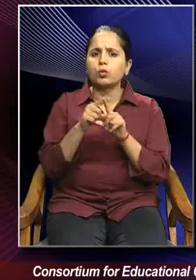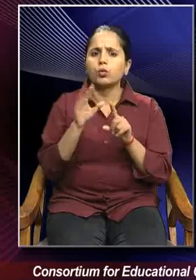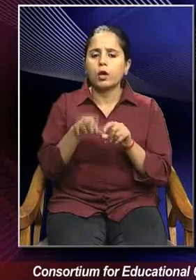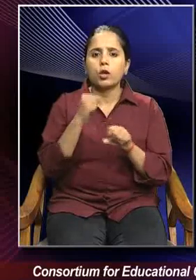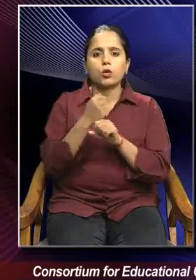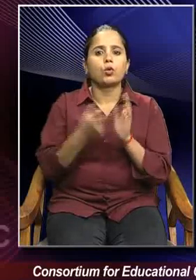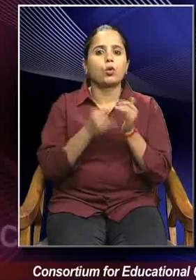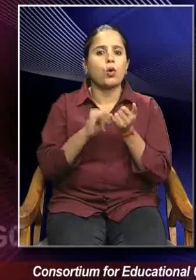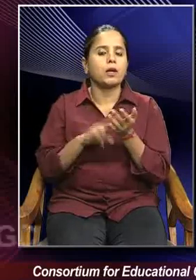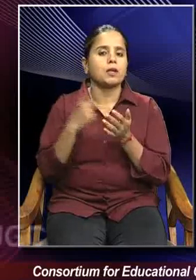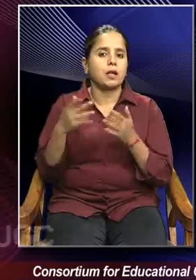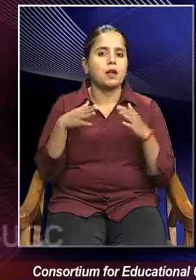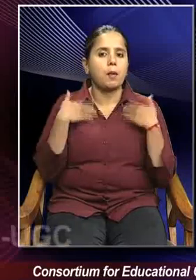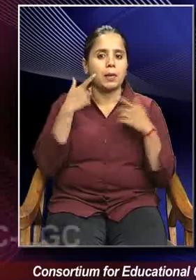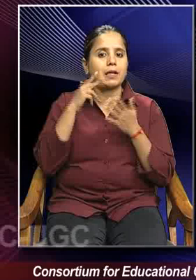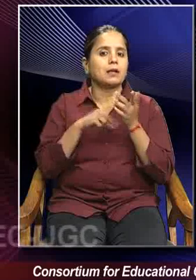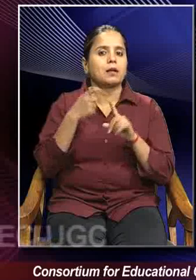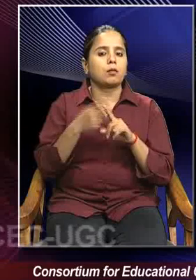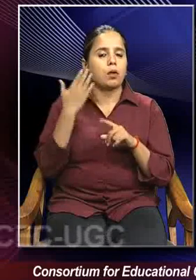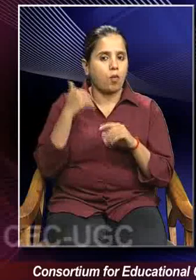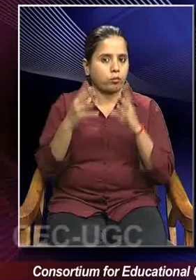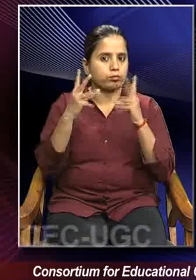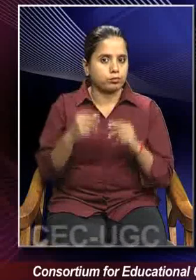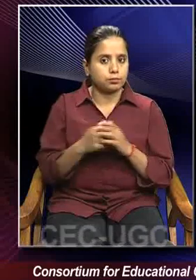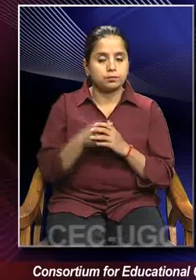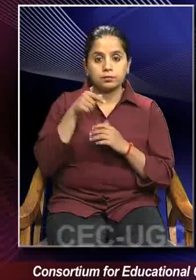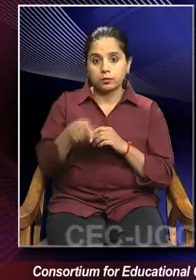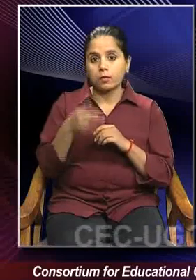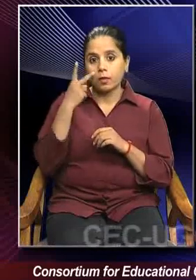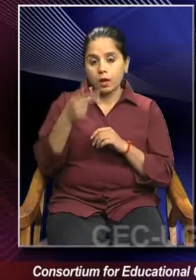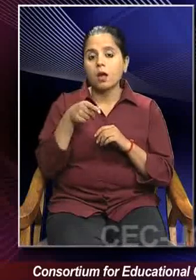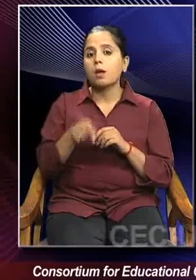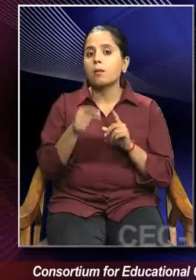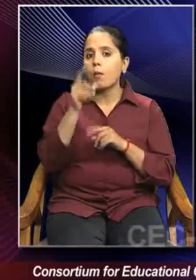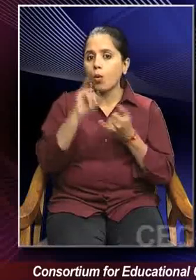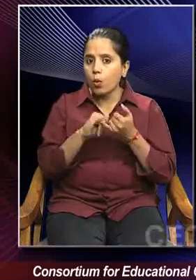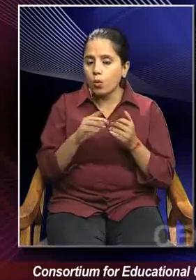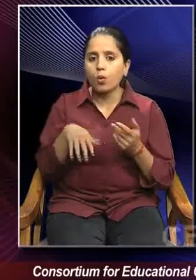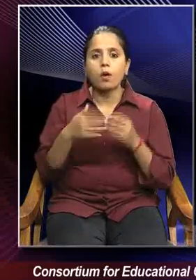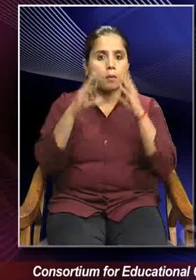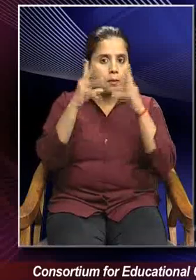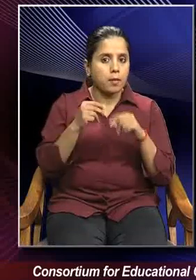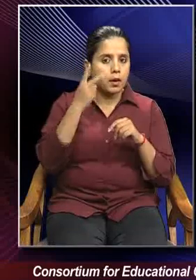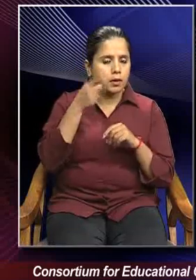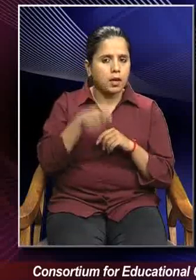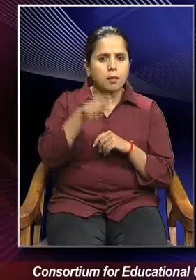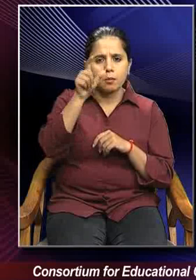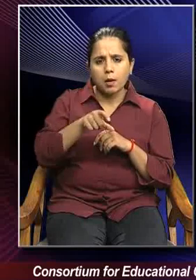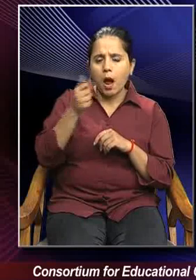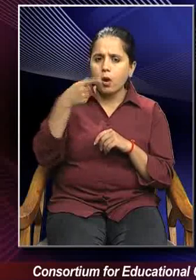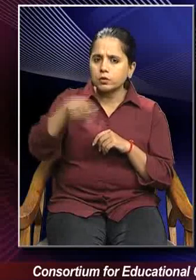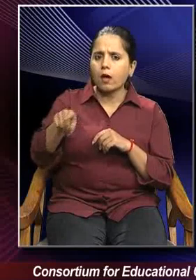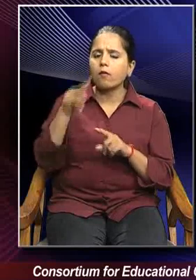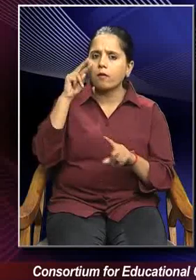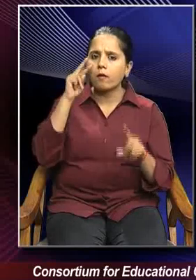Gross National Happiness Index. These polls measures how people perceive